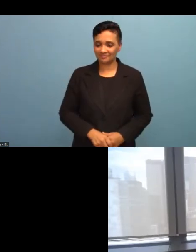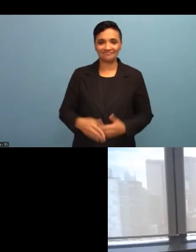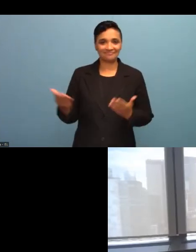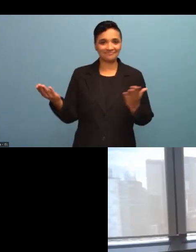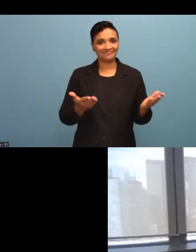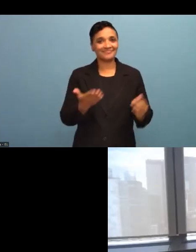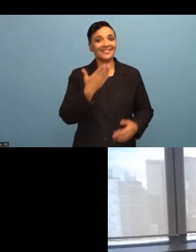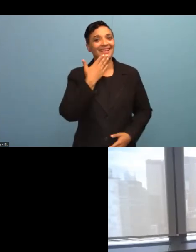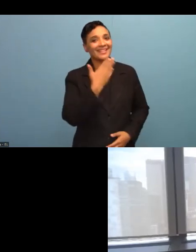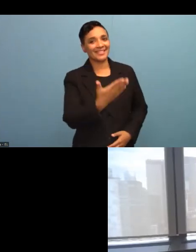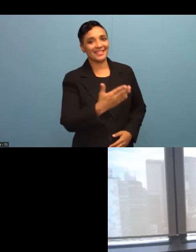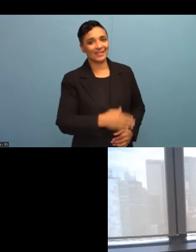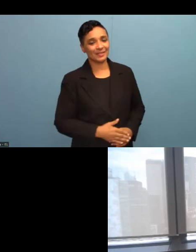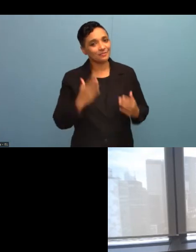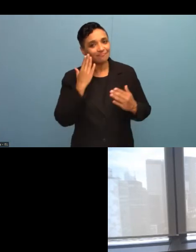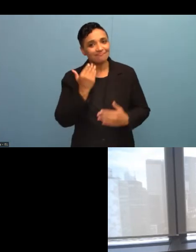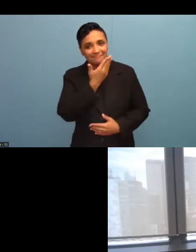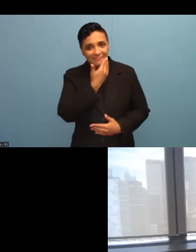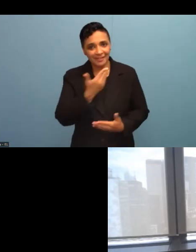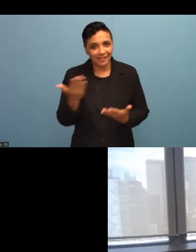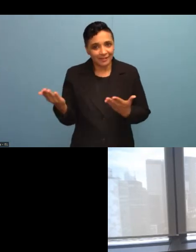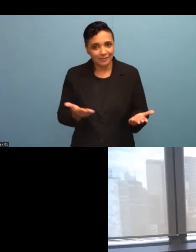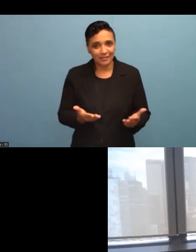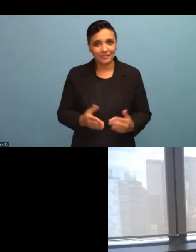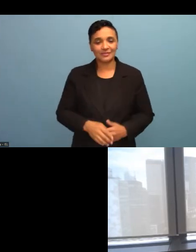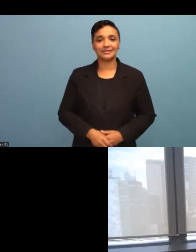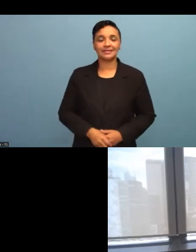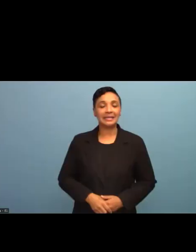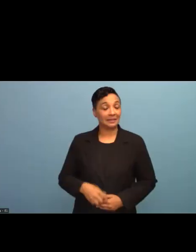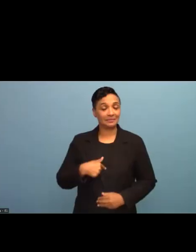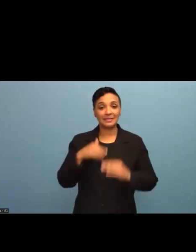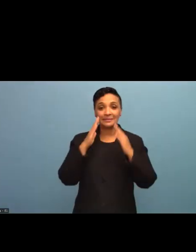very kind introduction, and I'm delighted to be here.